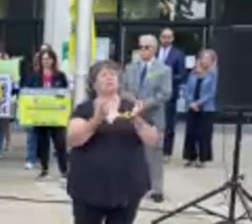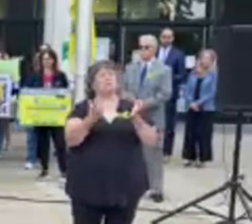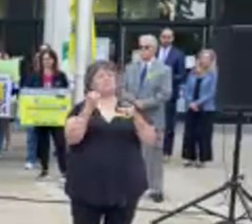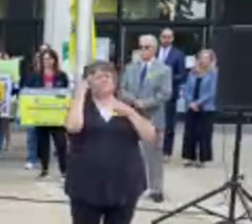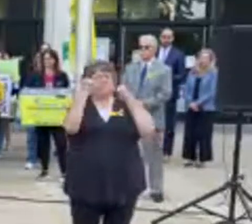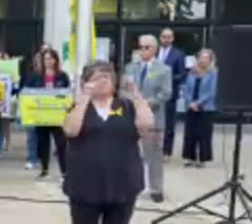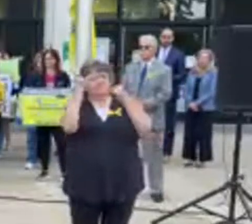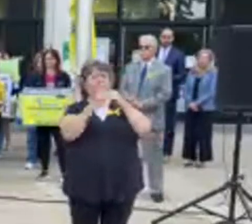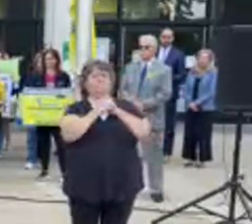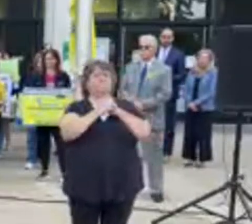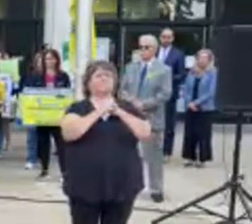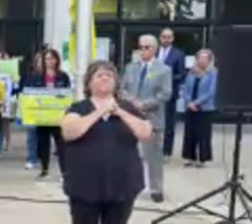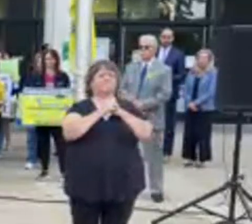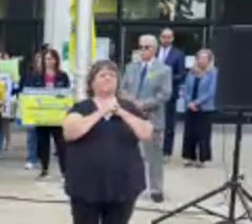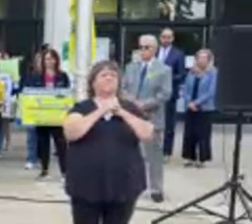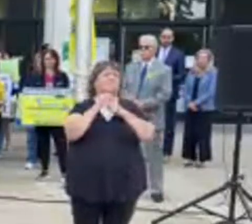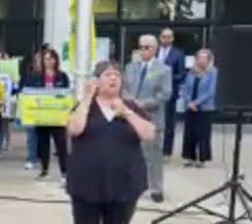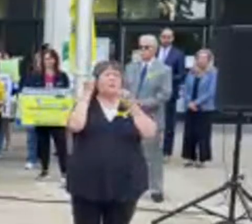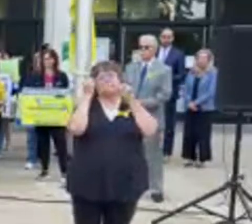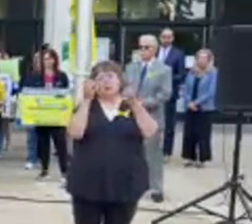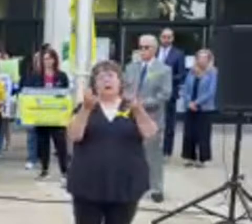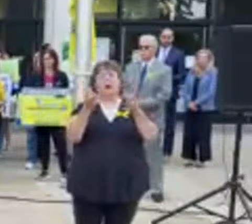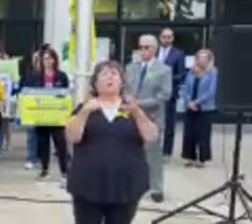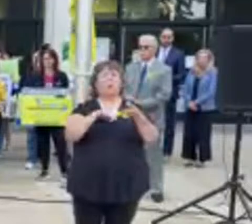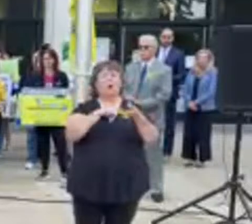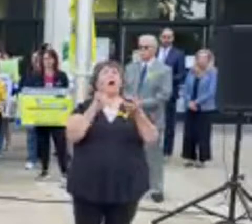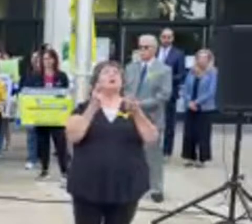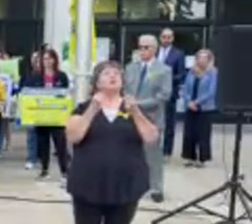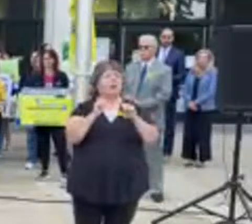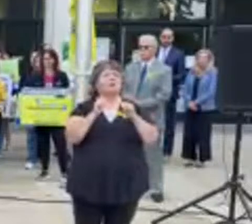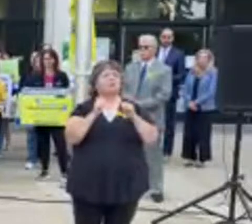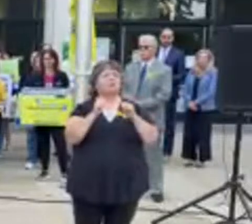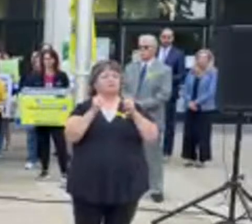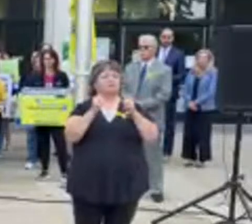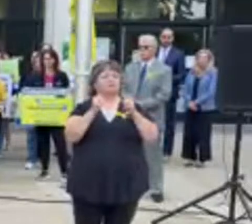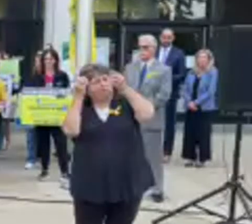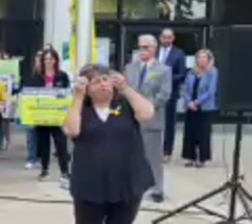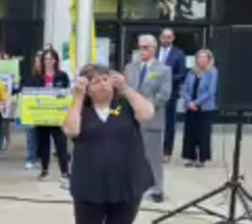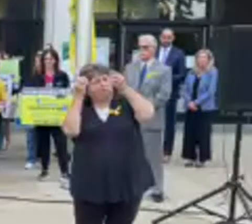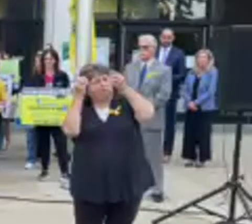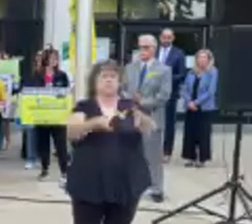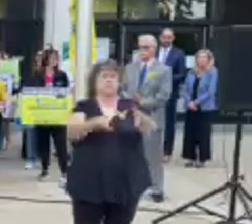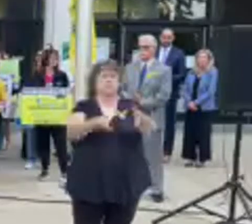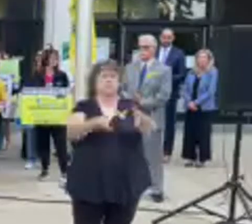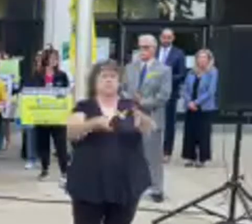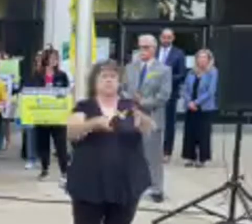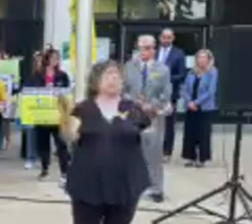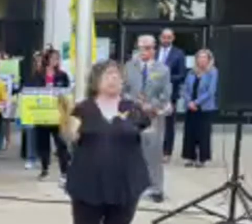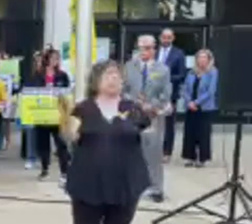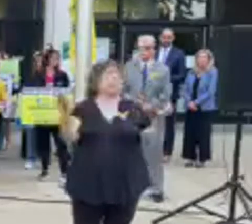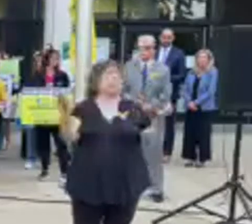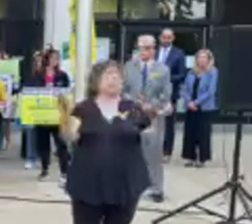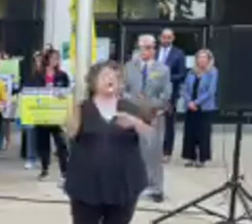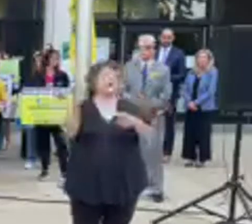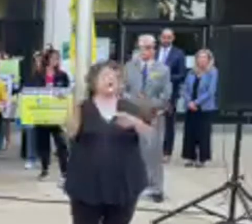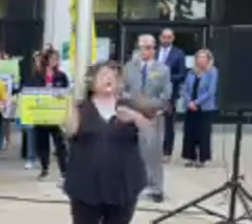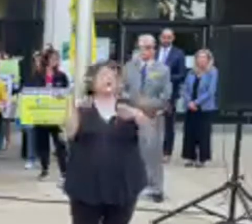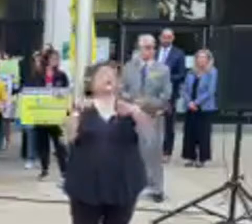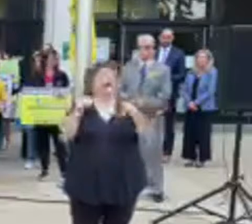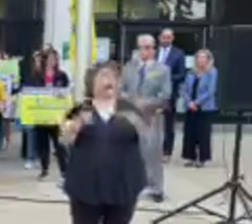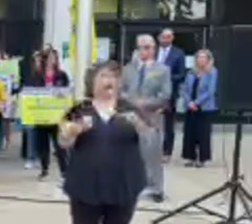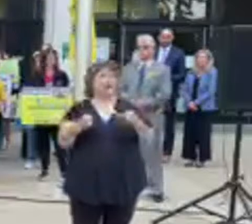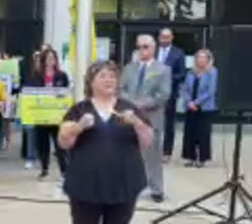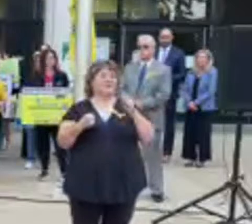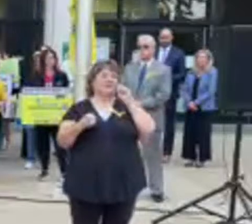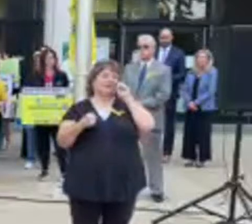idea and the overall message that we are trying to connect with this song, which is, mental health is